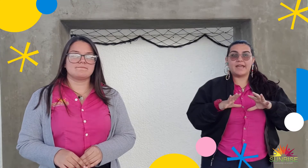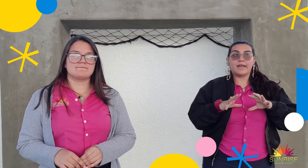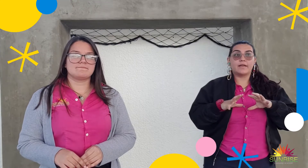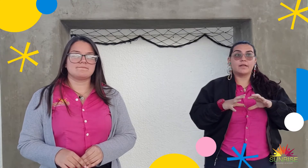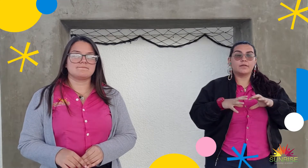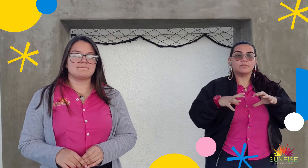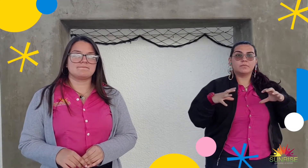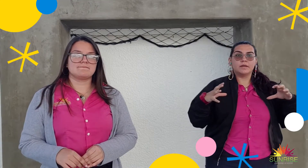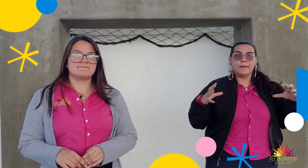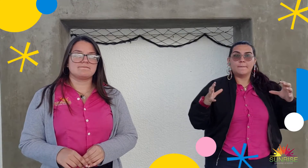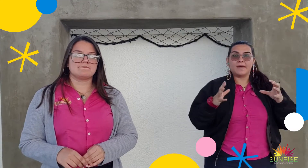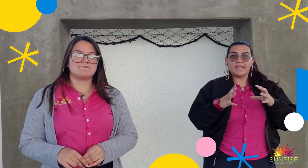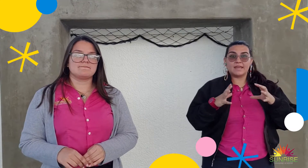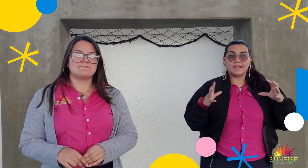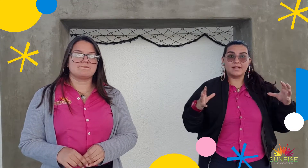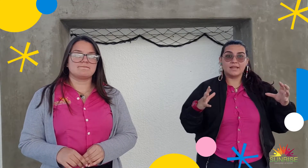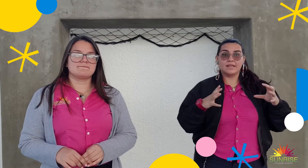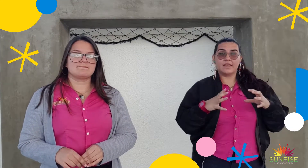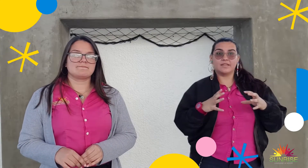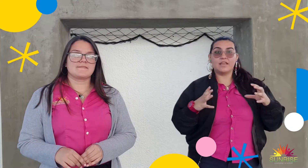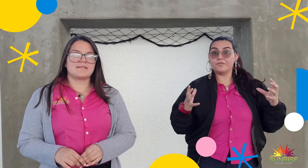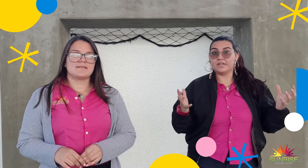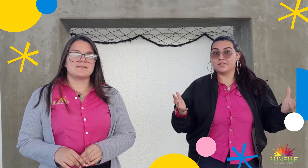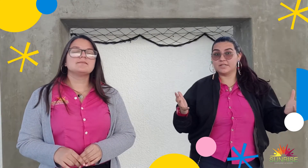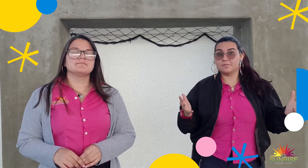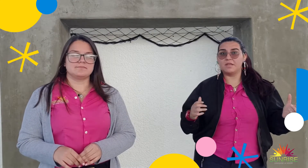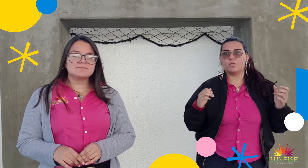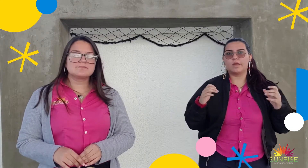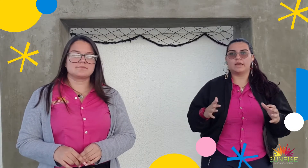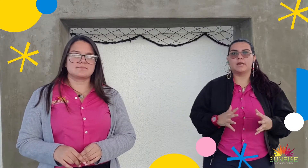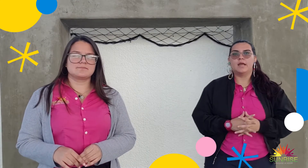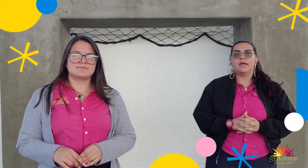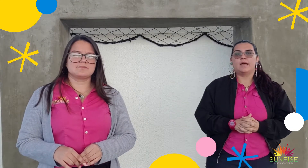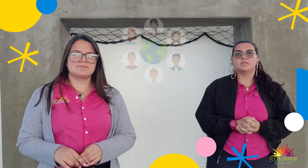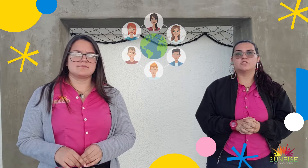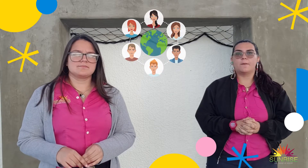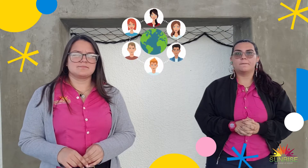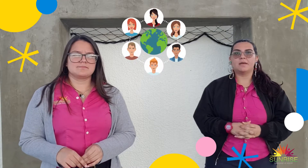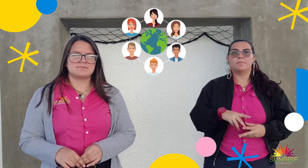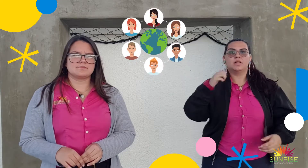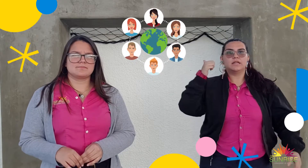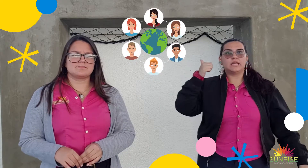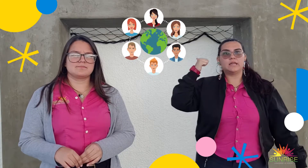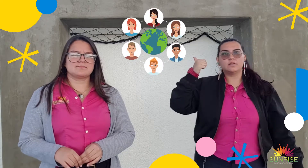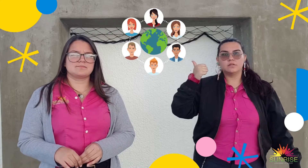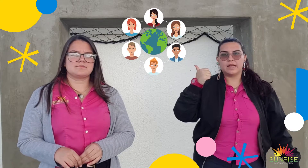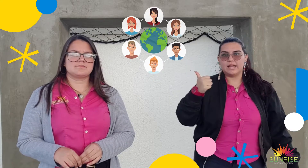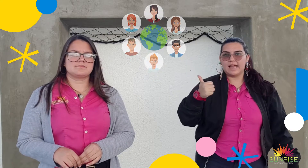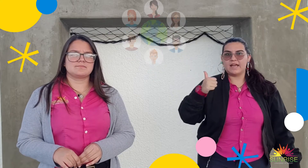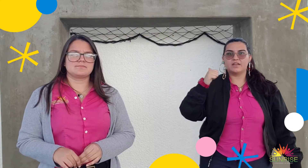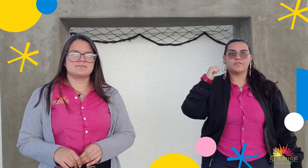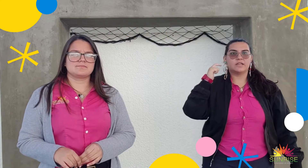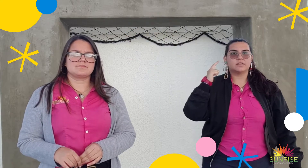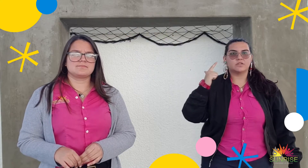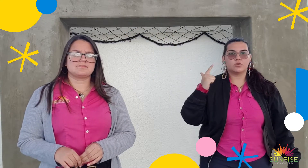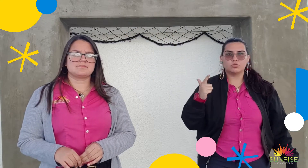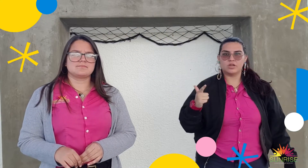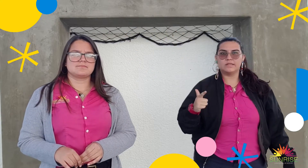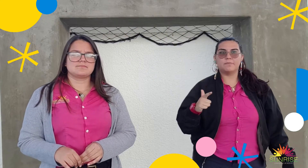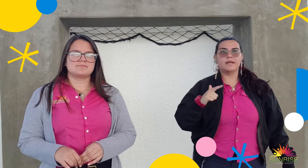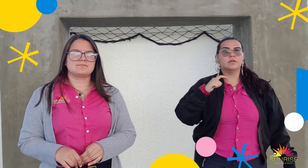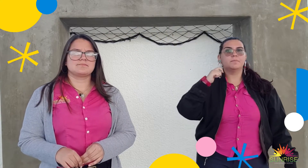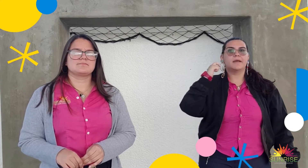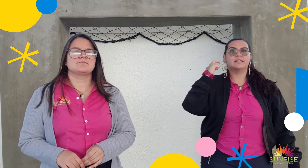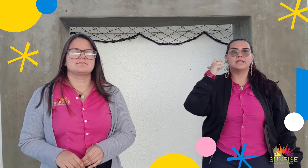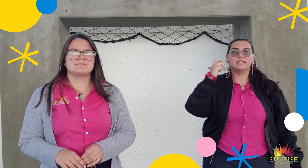that make differences between some people in the life, in the